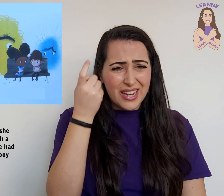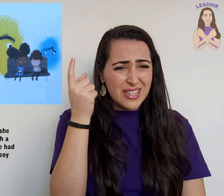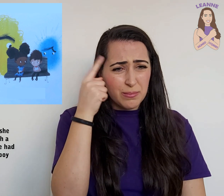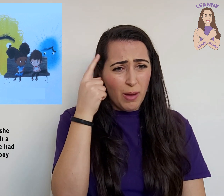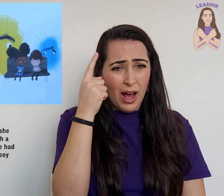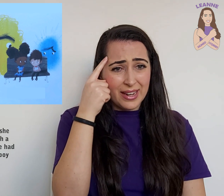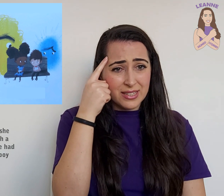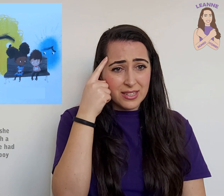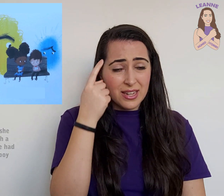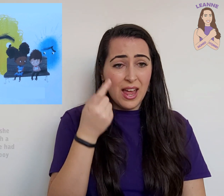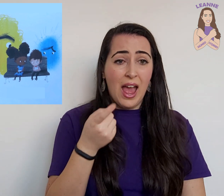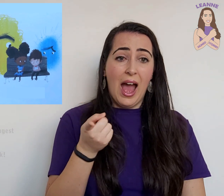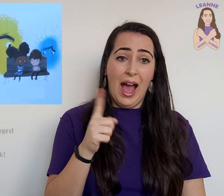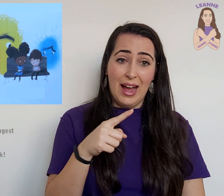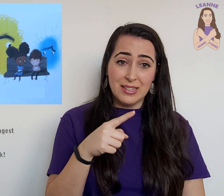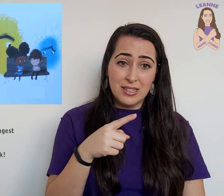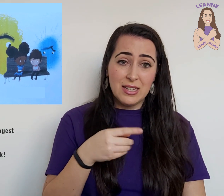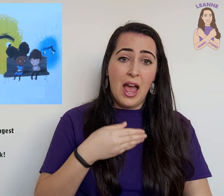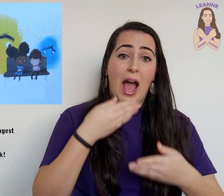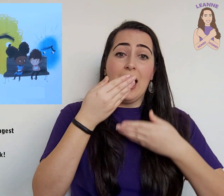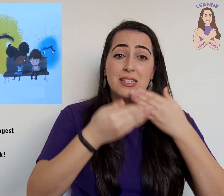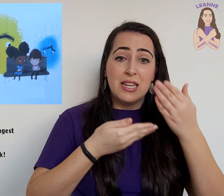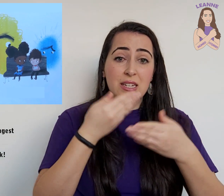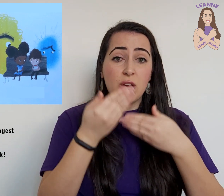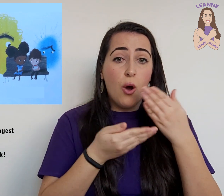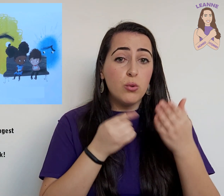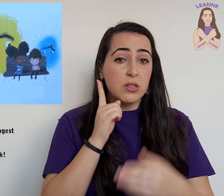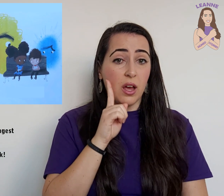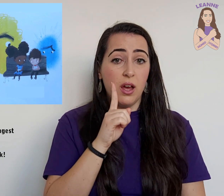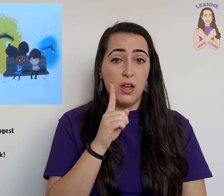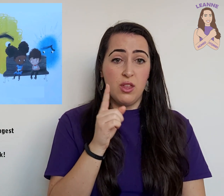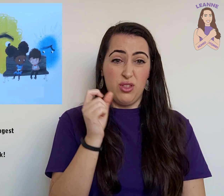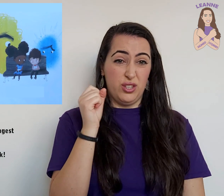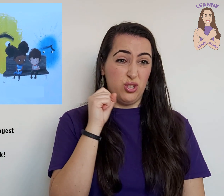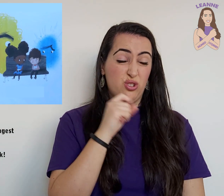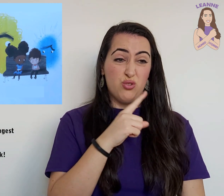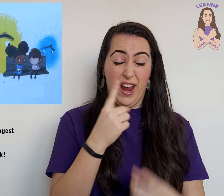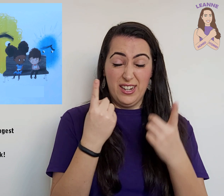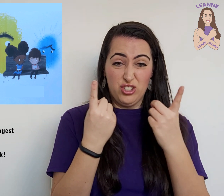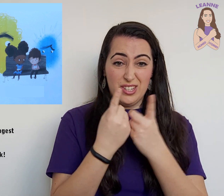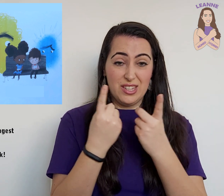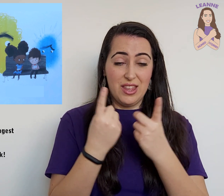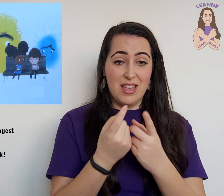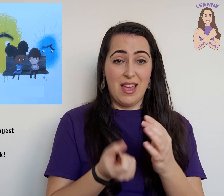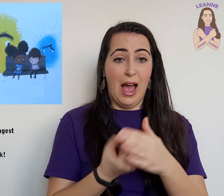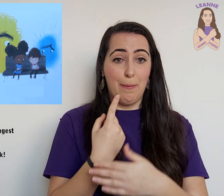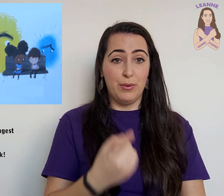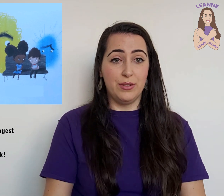his mind, and as he told her, the strangest thing happened.